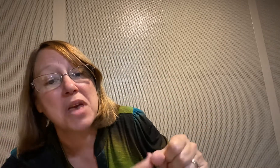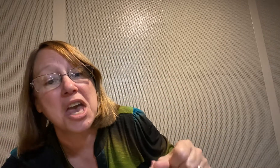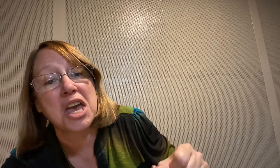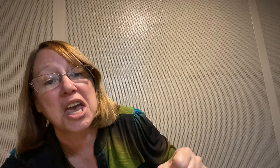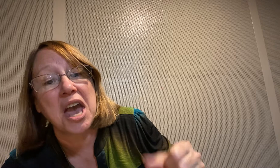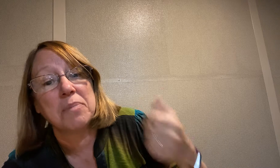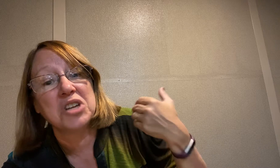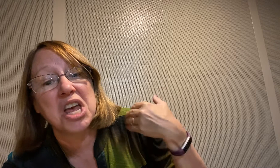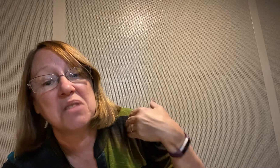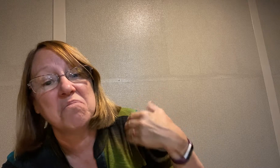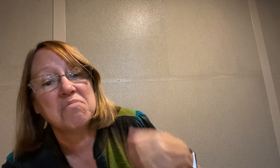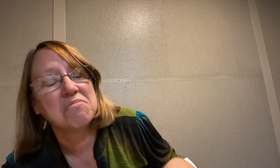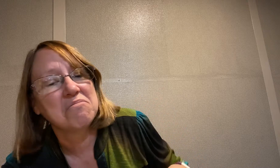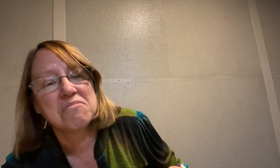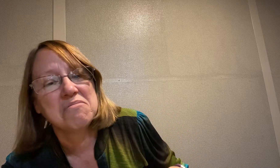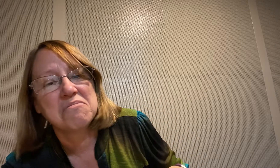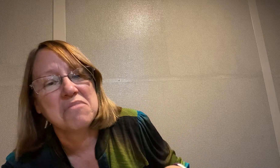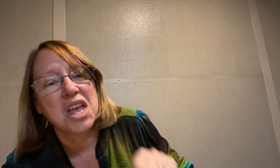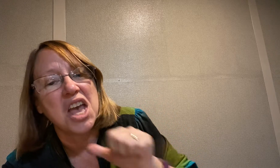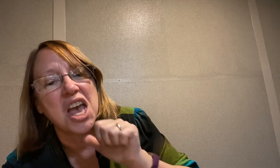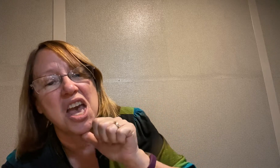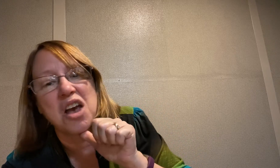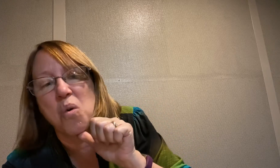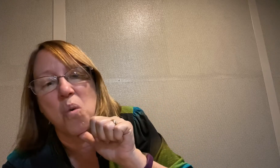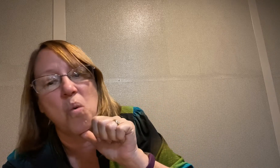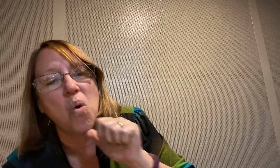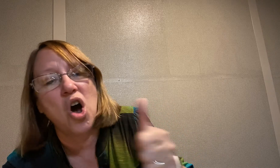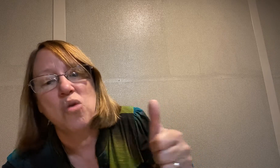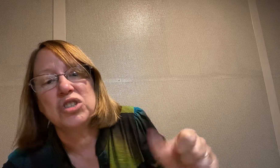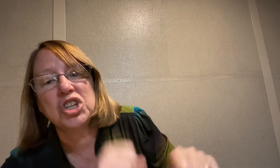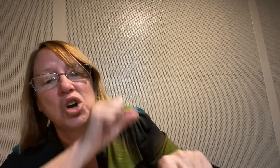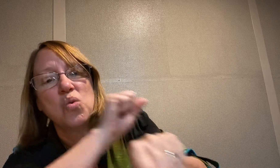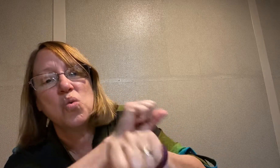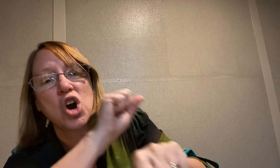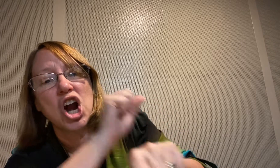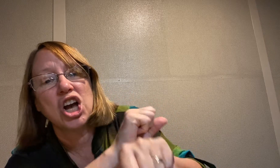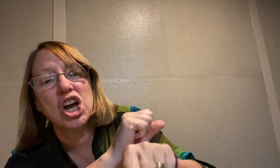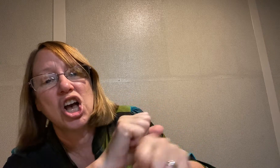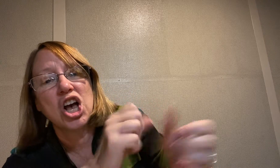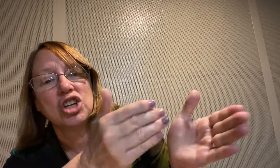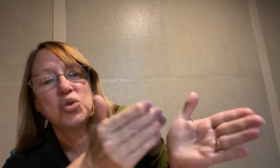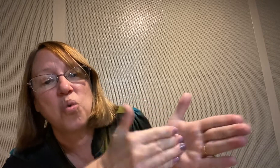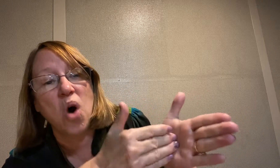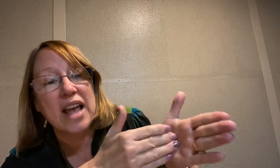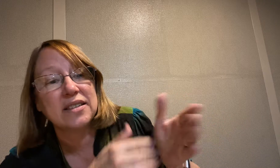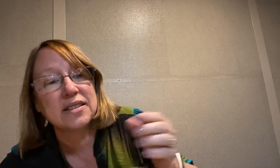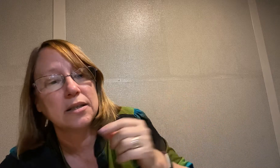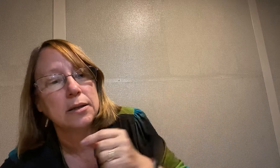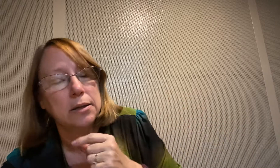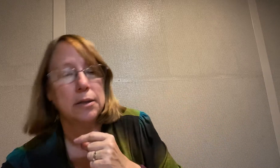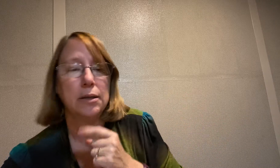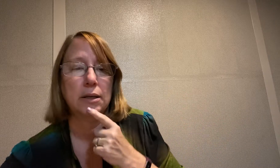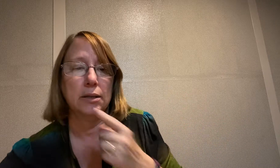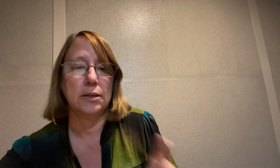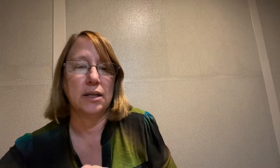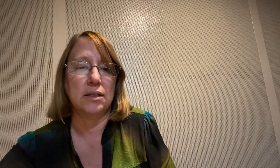me, Captain, it won't work twice," said